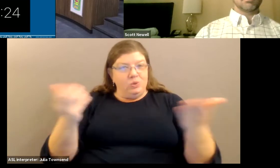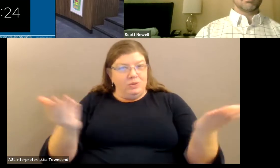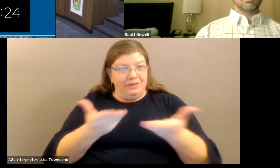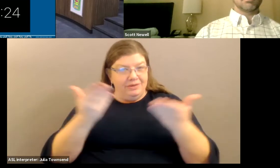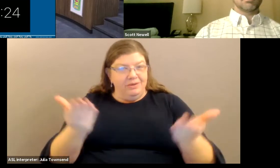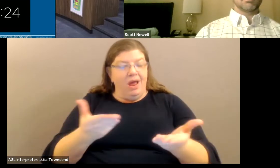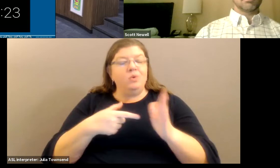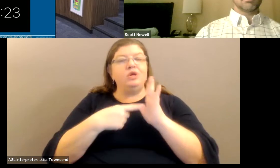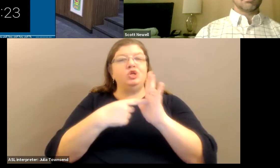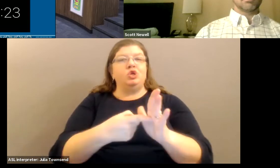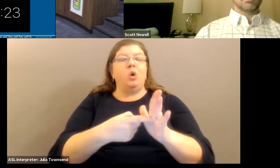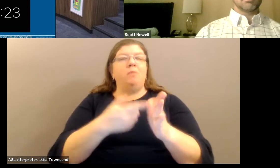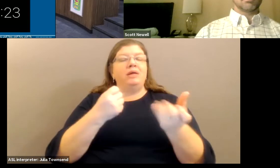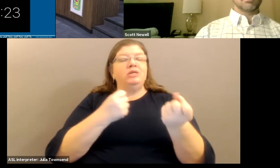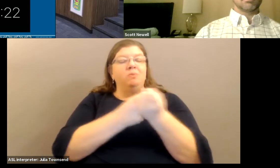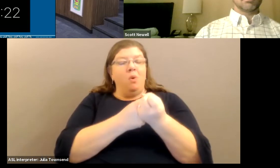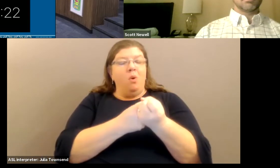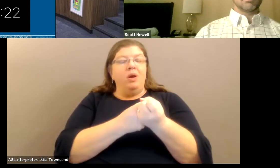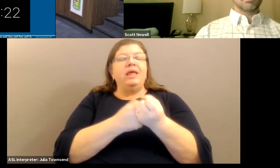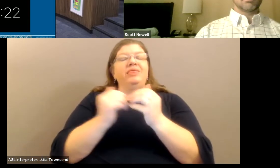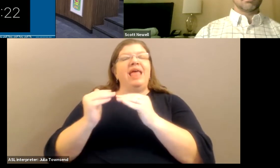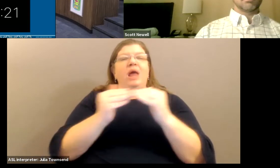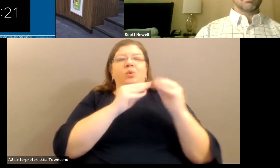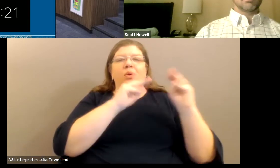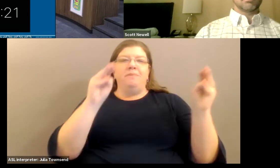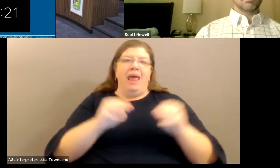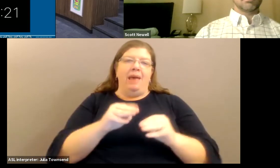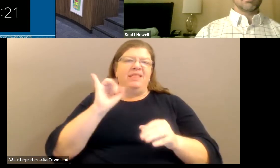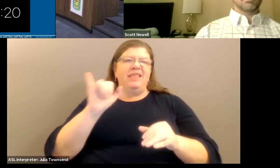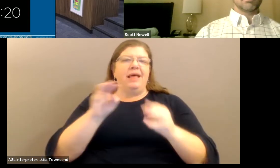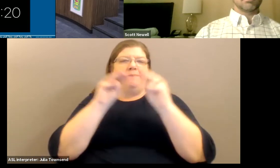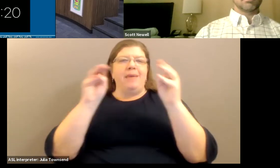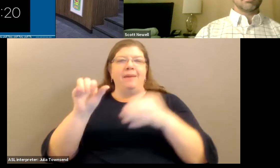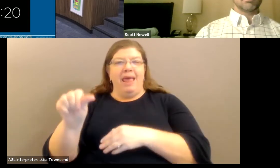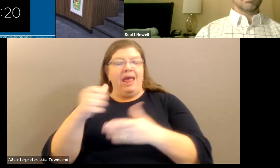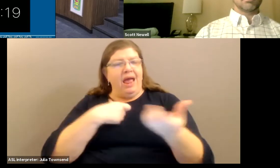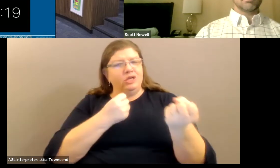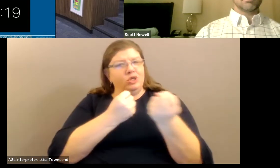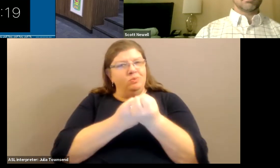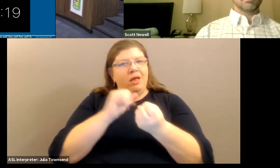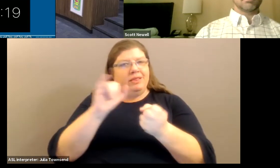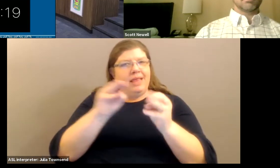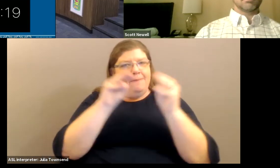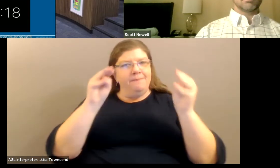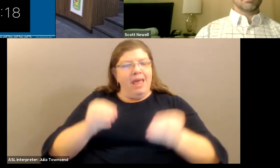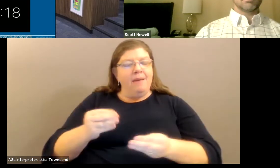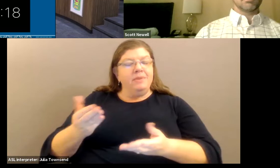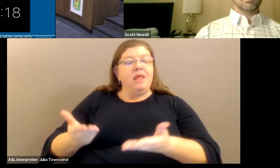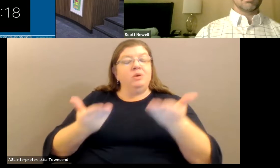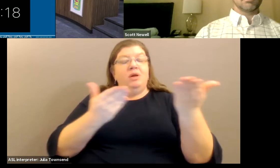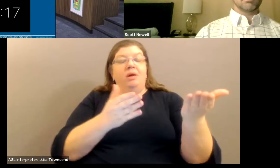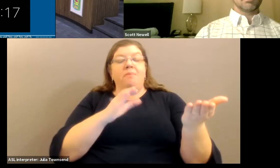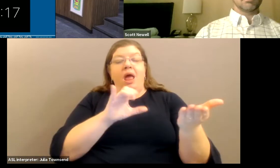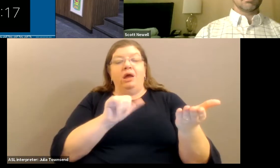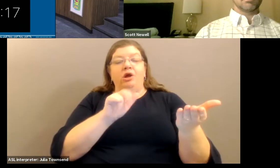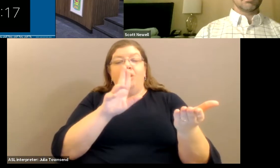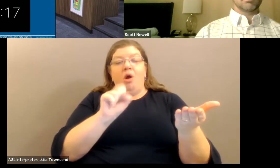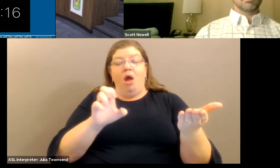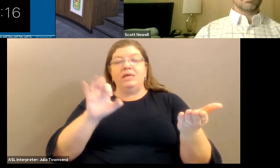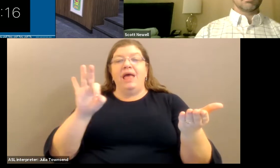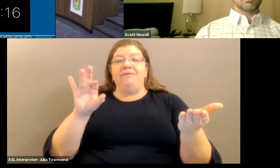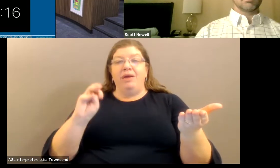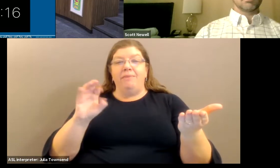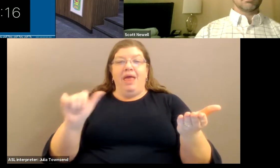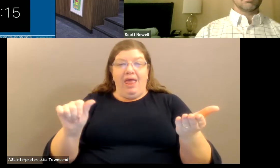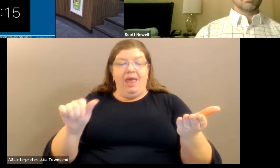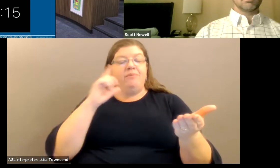in approving the equity map, otherwise known as Map A. I support the map submitted by CAUSE and FLA because it most accurately